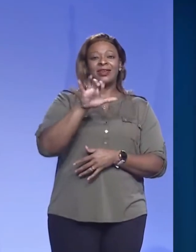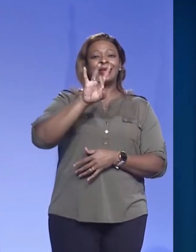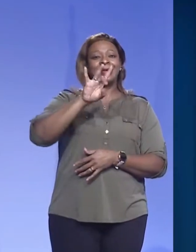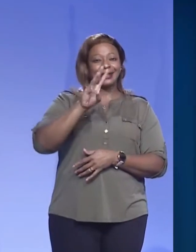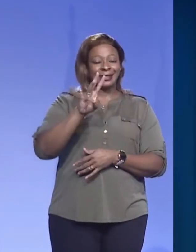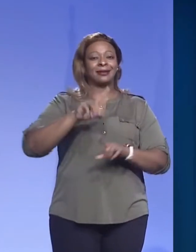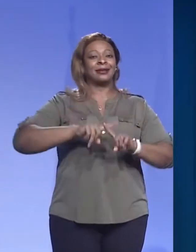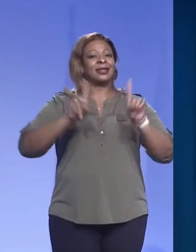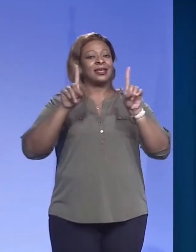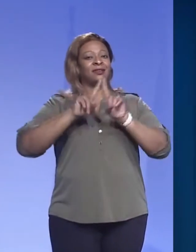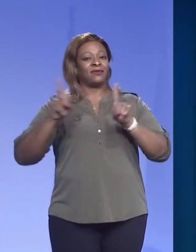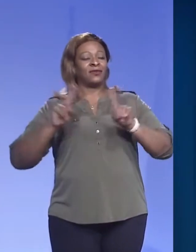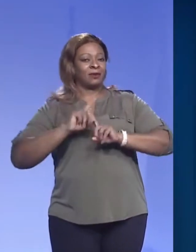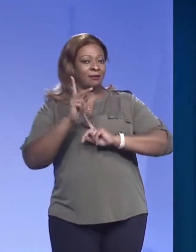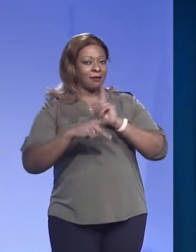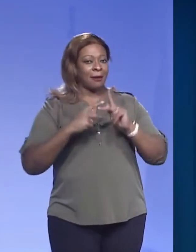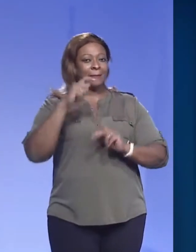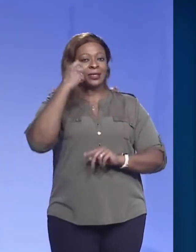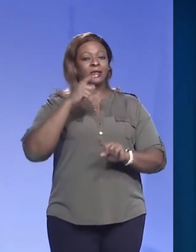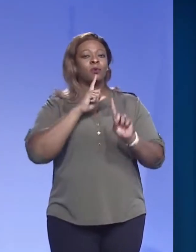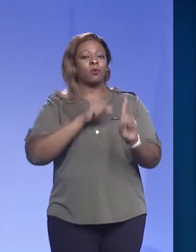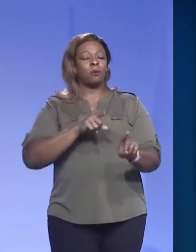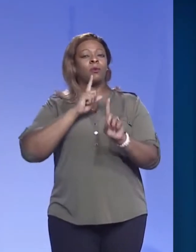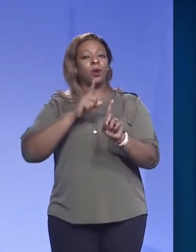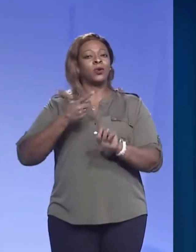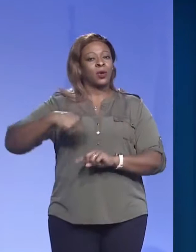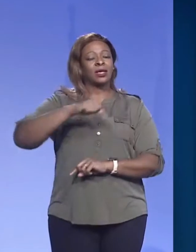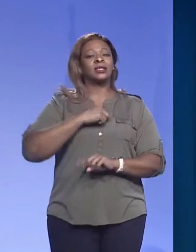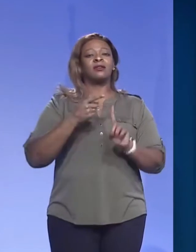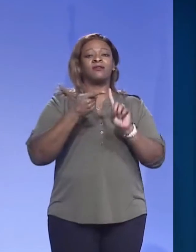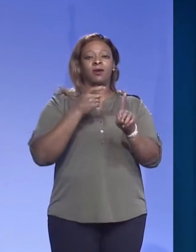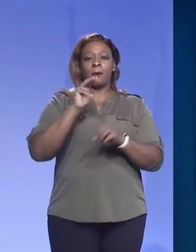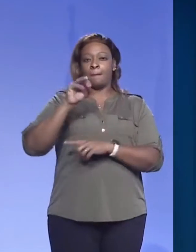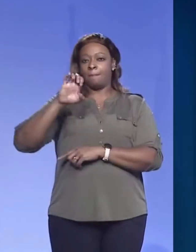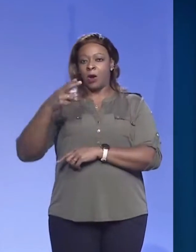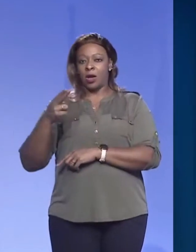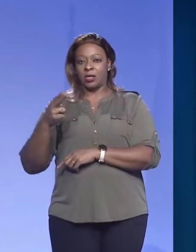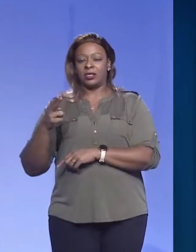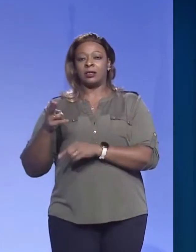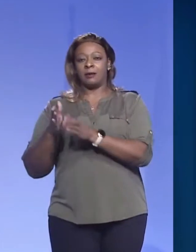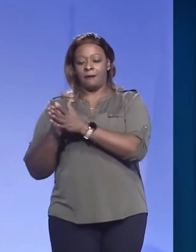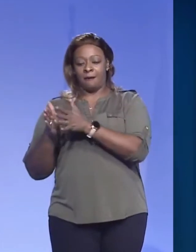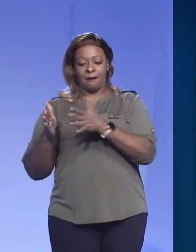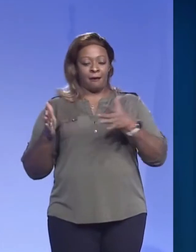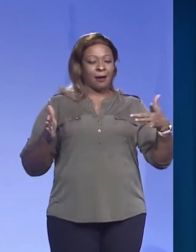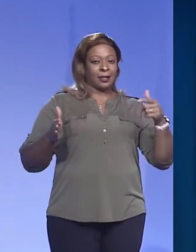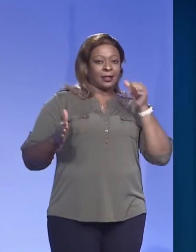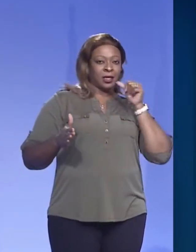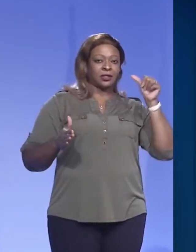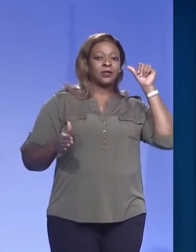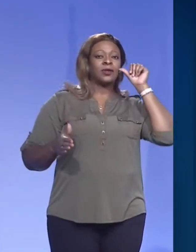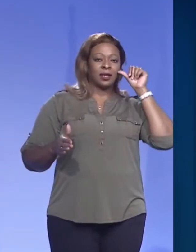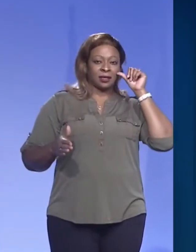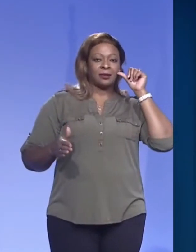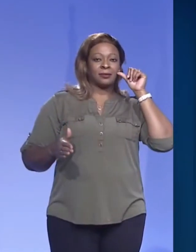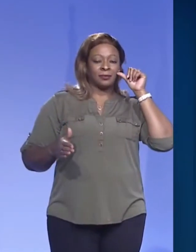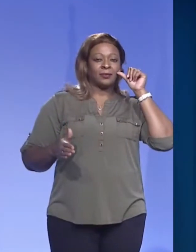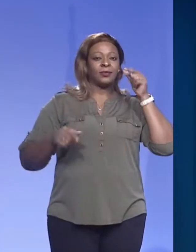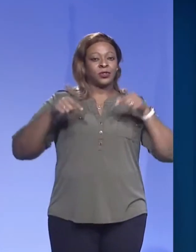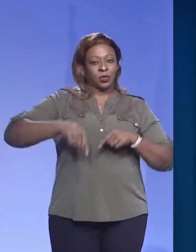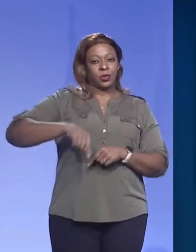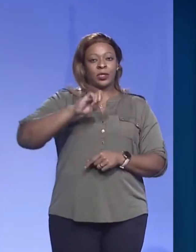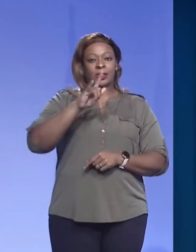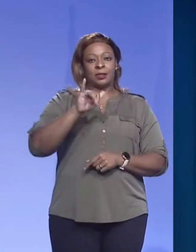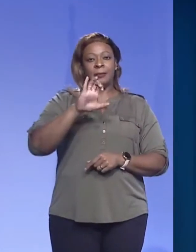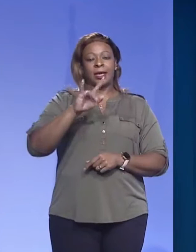413,586 different tests reported to us from March through yesterday in Shelby